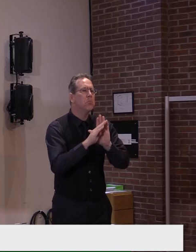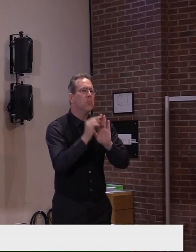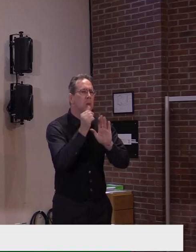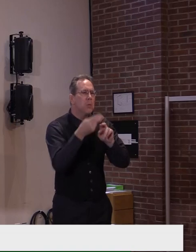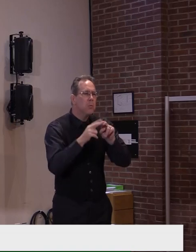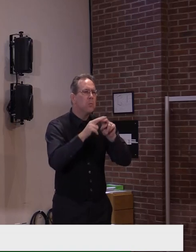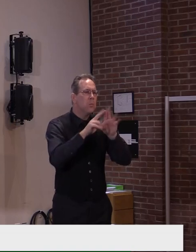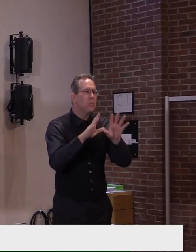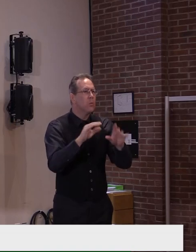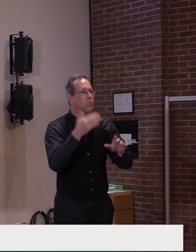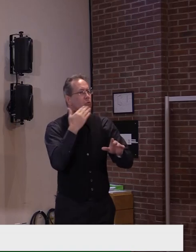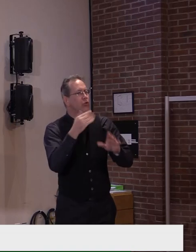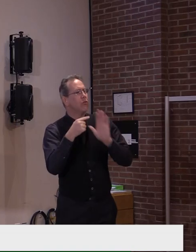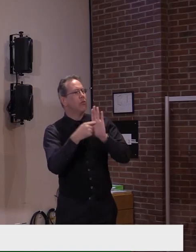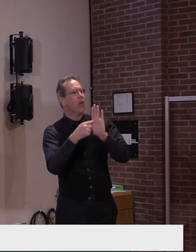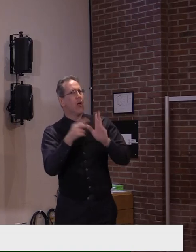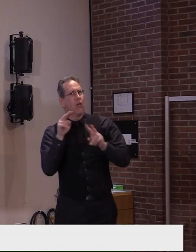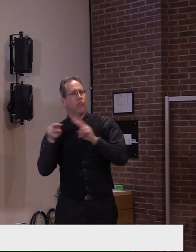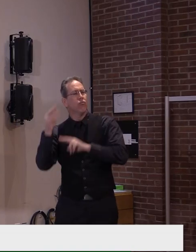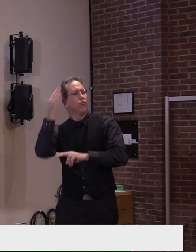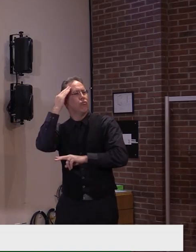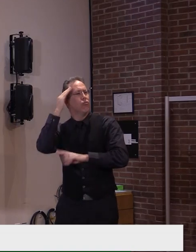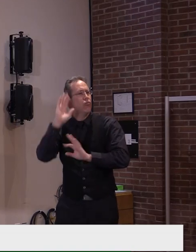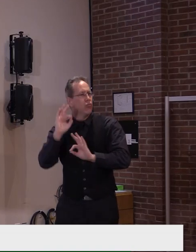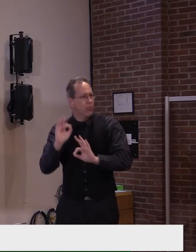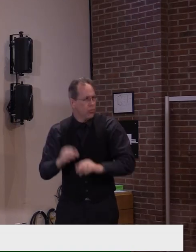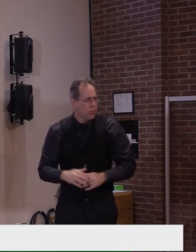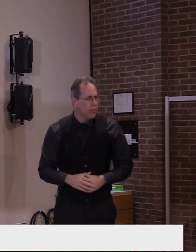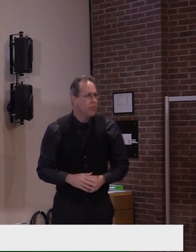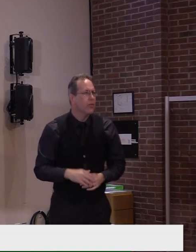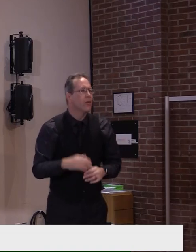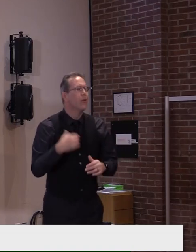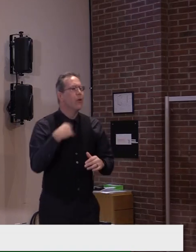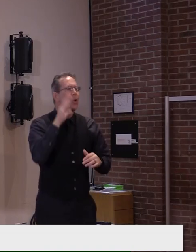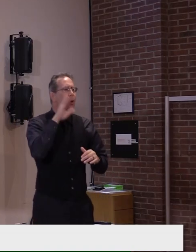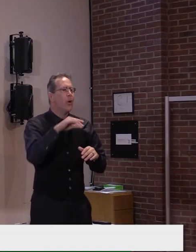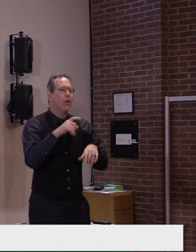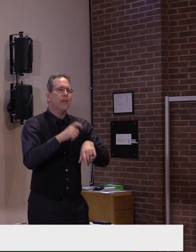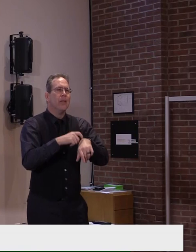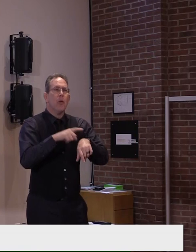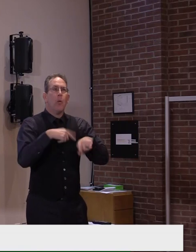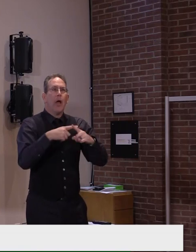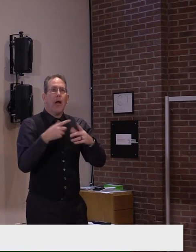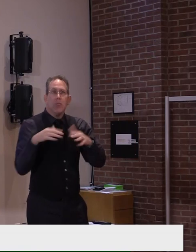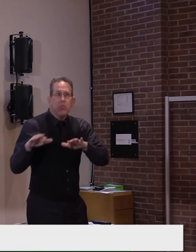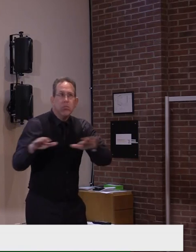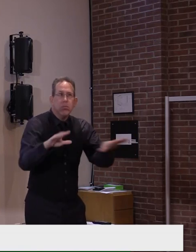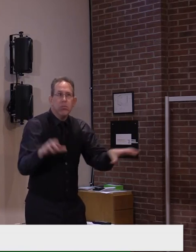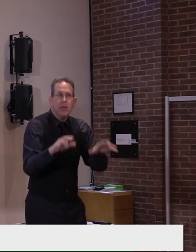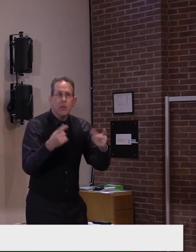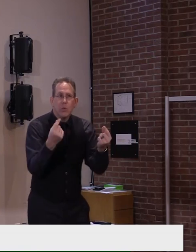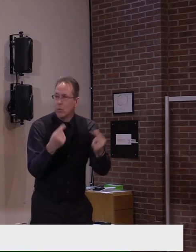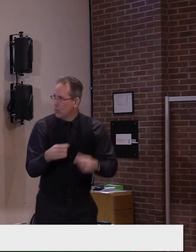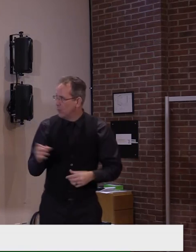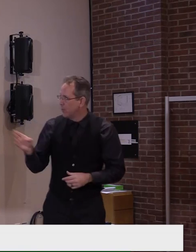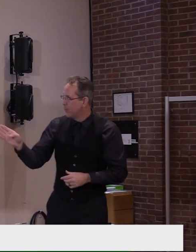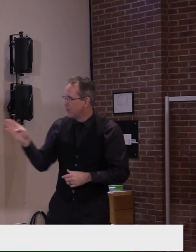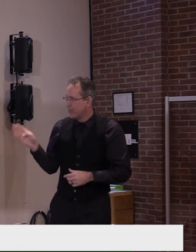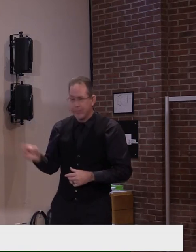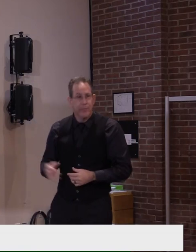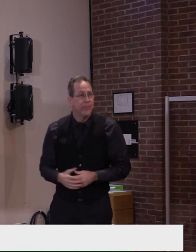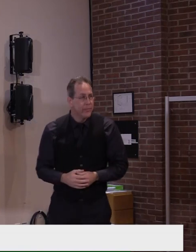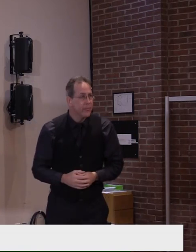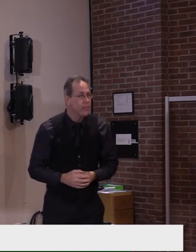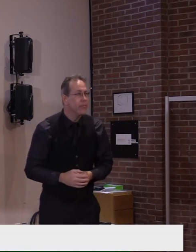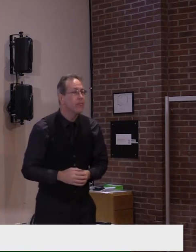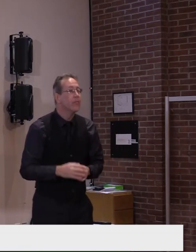sign. However, we also know that it's a matter of time until a more significant spread happens here. So the